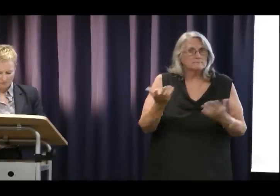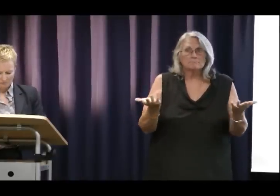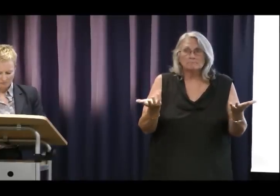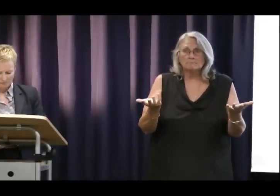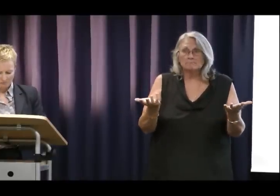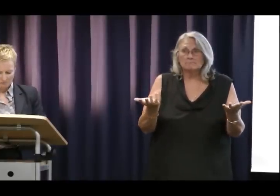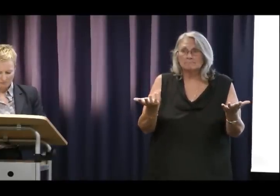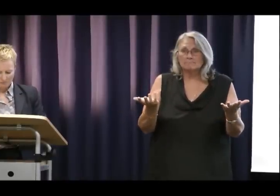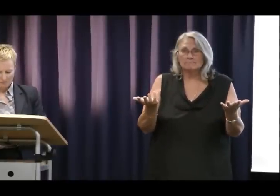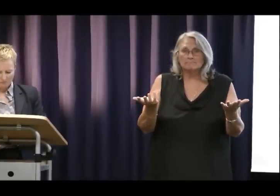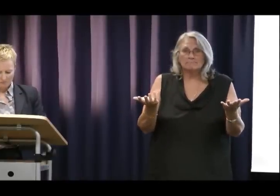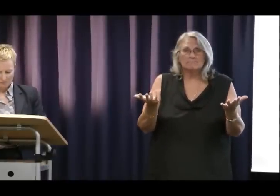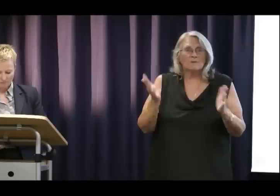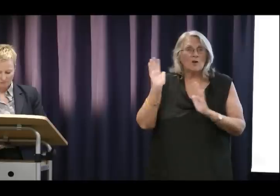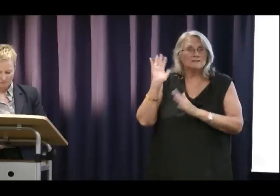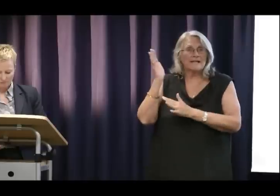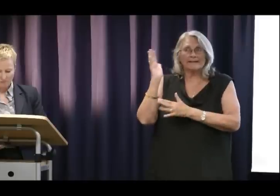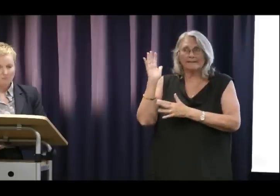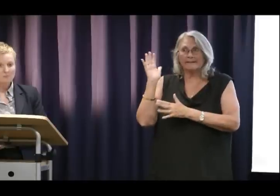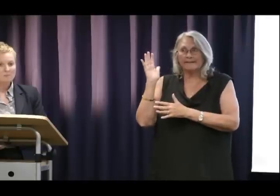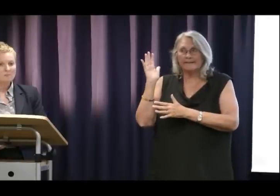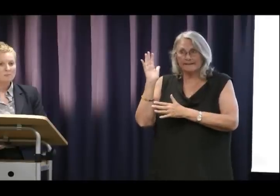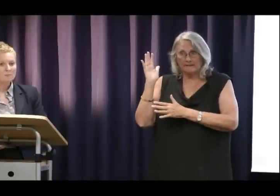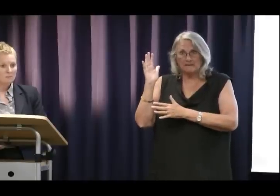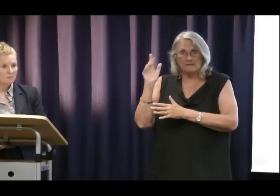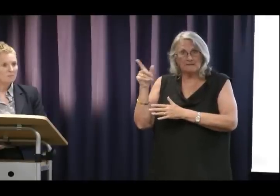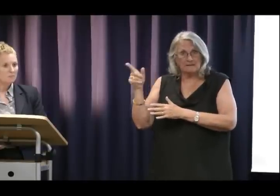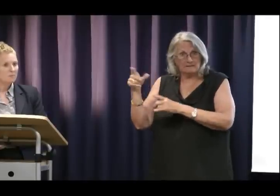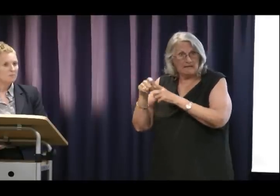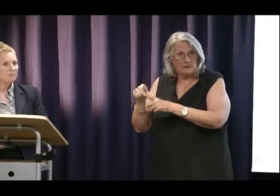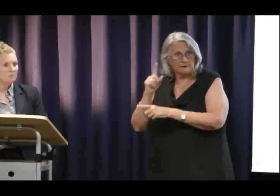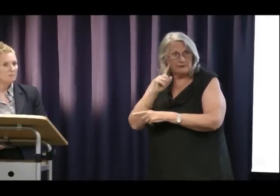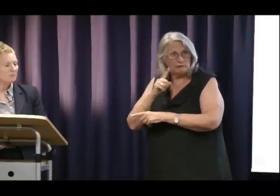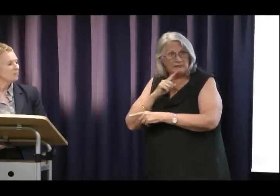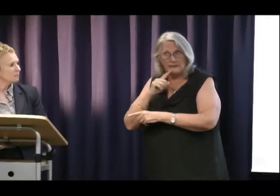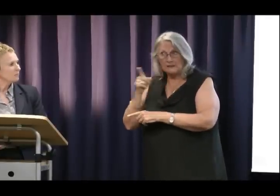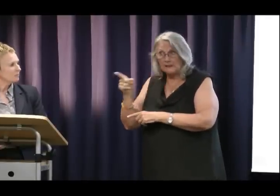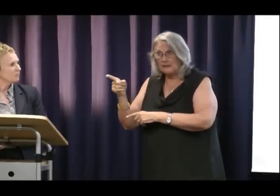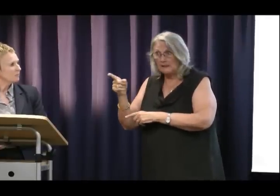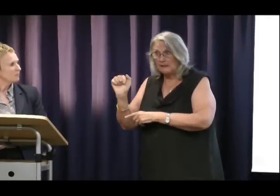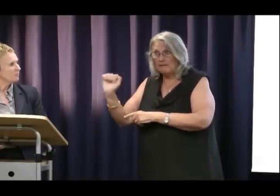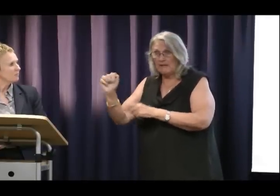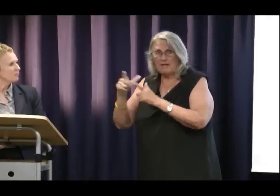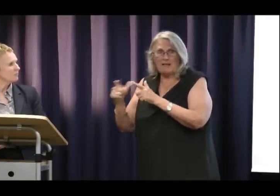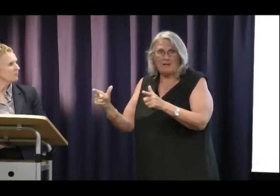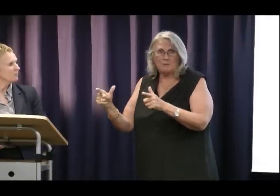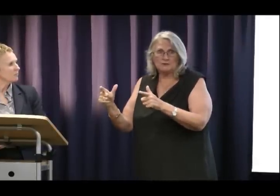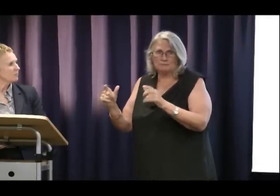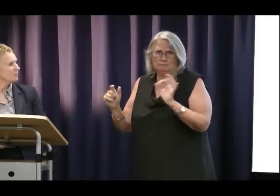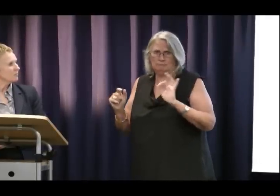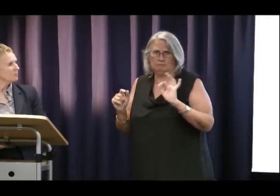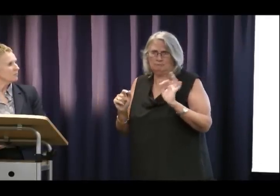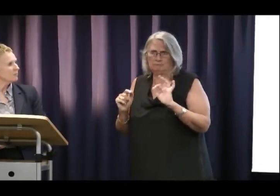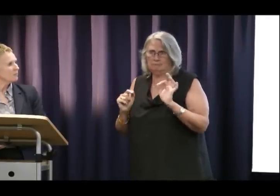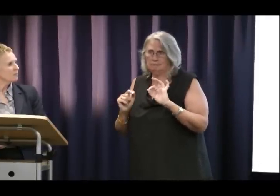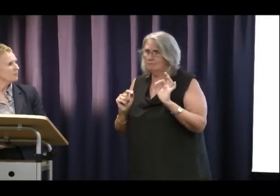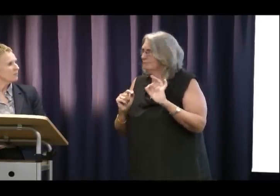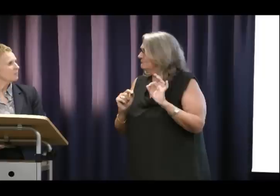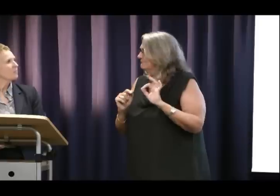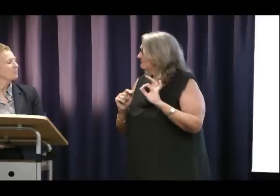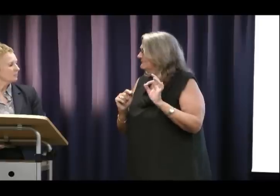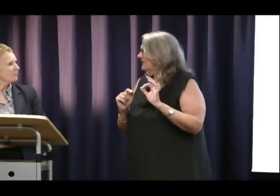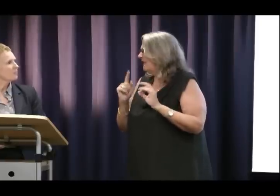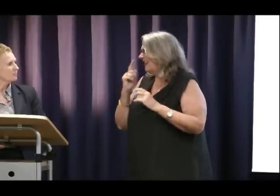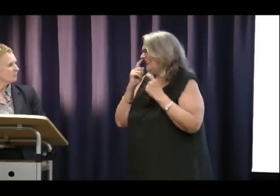community? What is it? Anybody? It's Auslan. Do the hard of hearing community have a